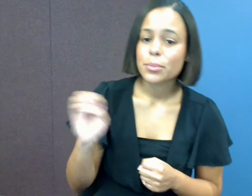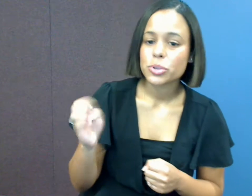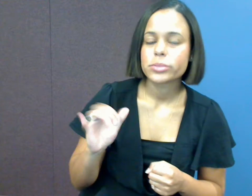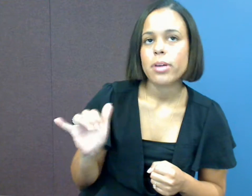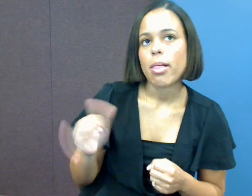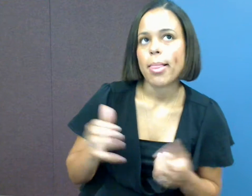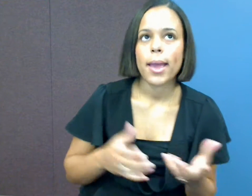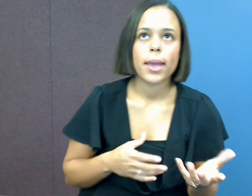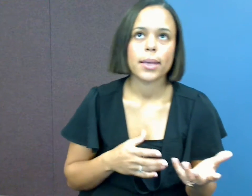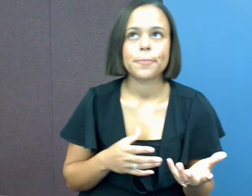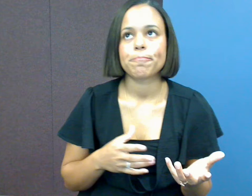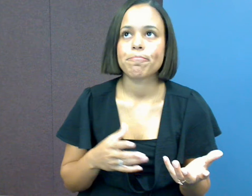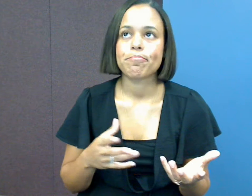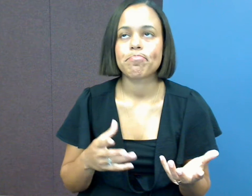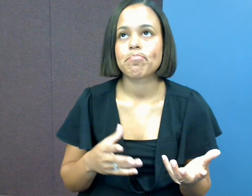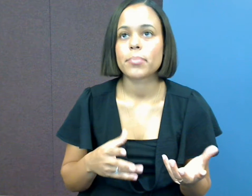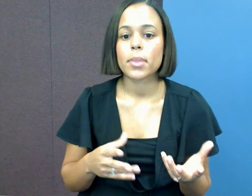a contagious